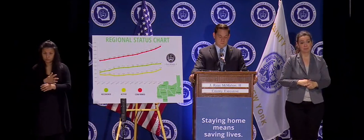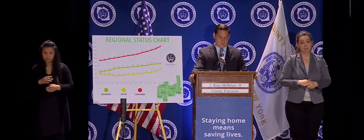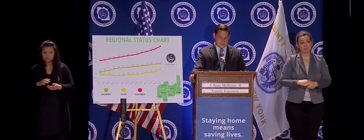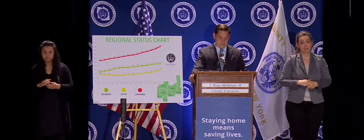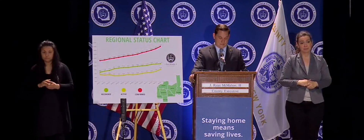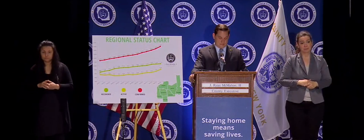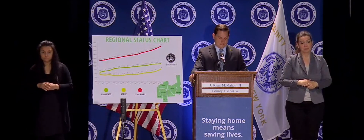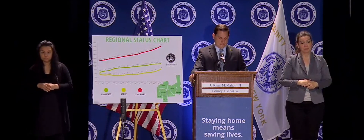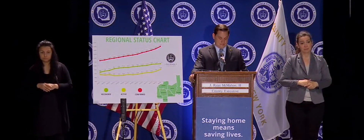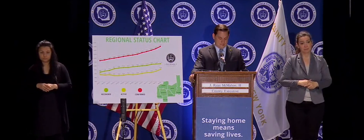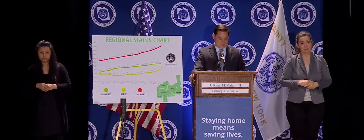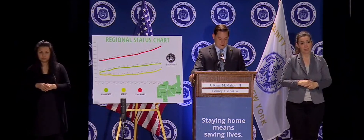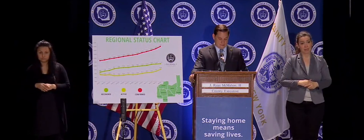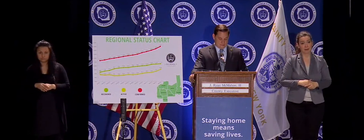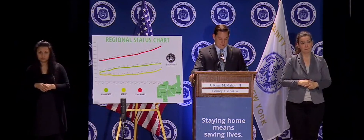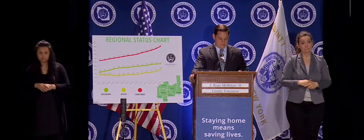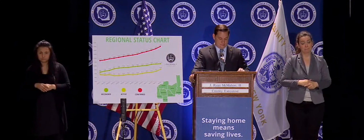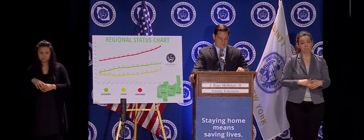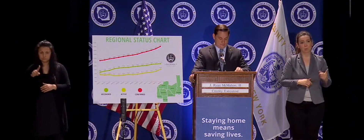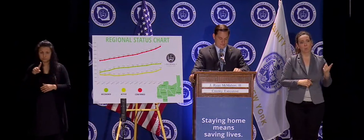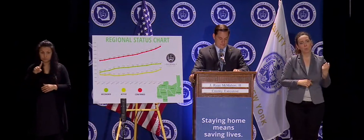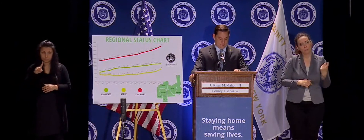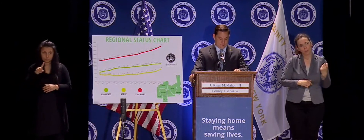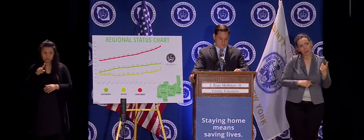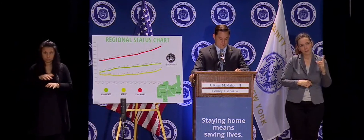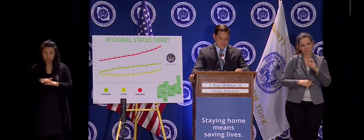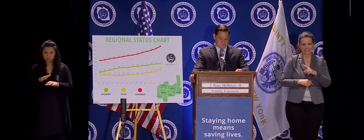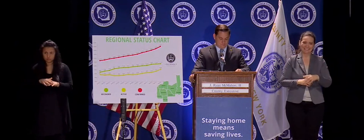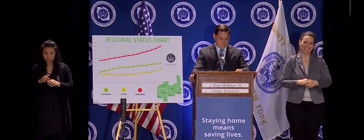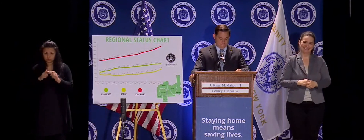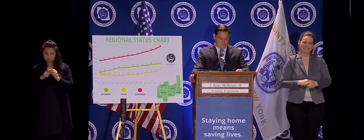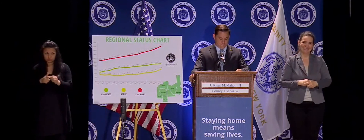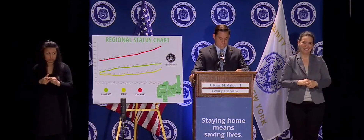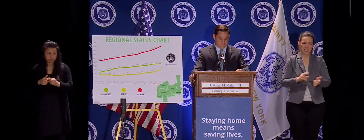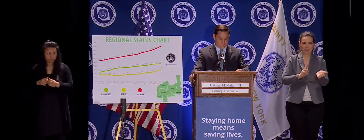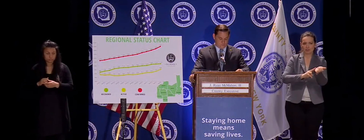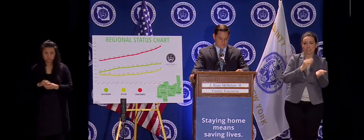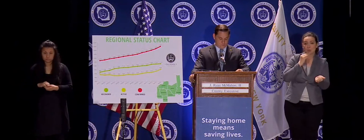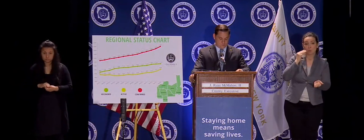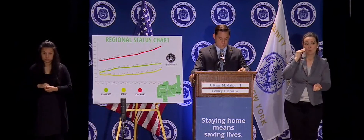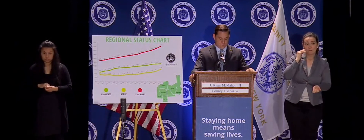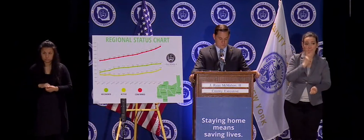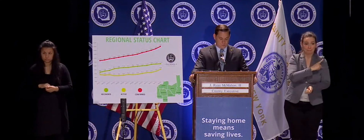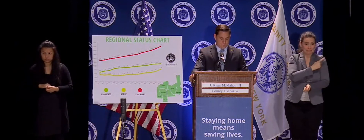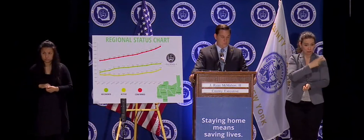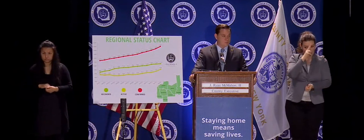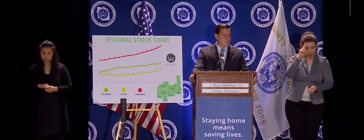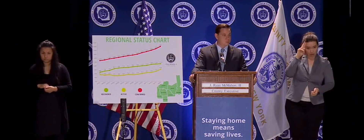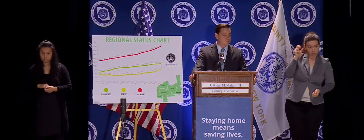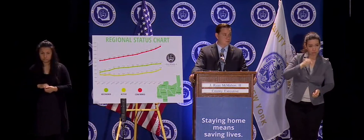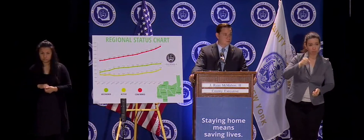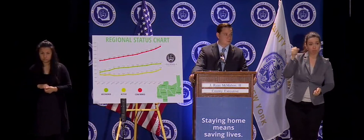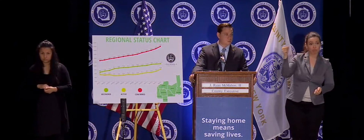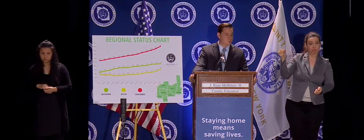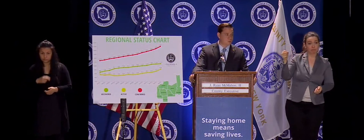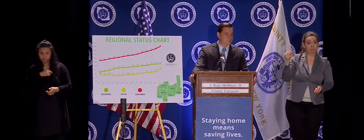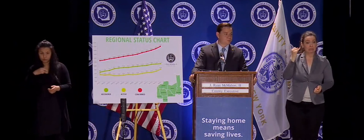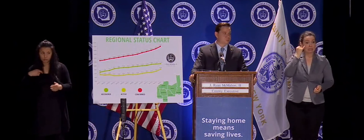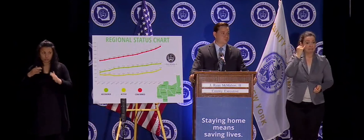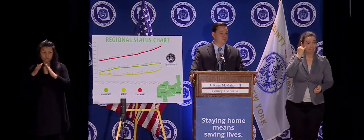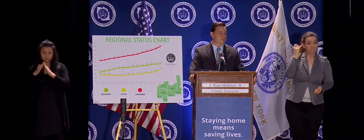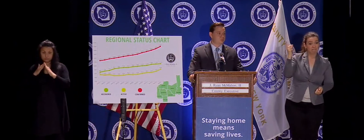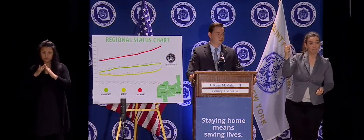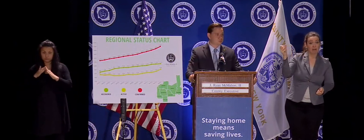Okay. One more question. Yep. The nursing home patients in the hospitals, if you can't move them out, is that